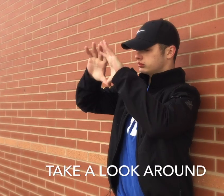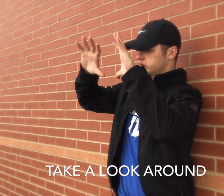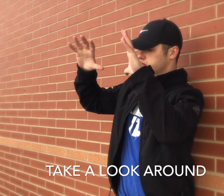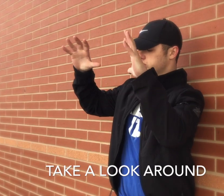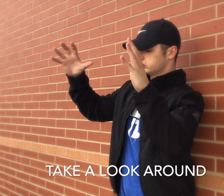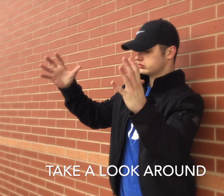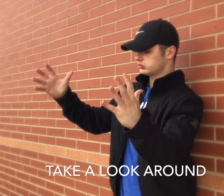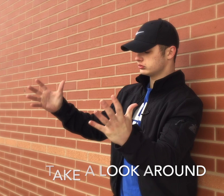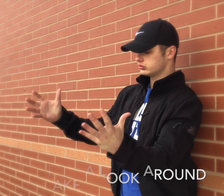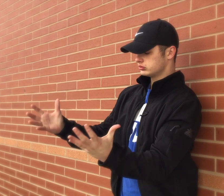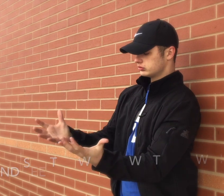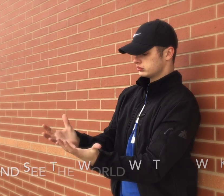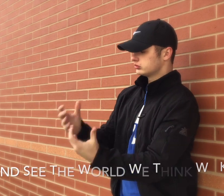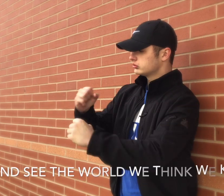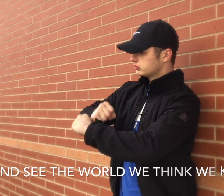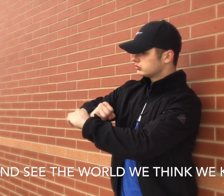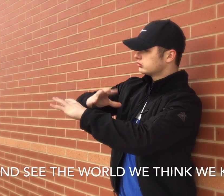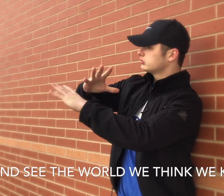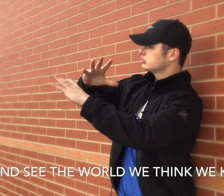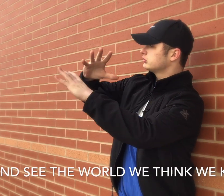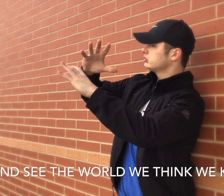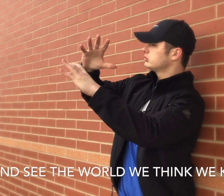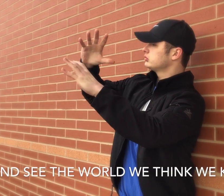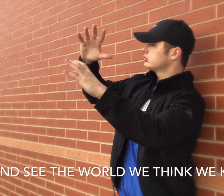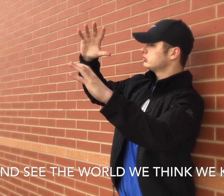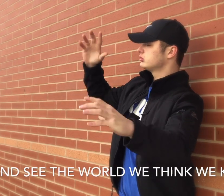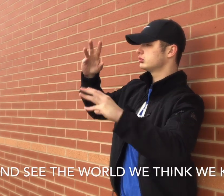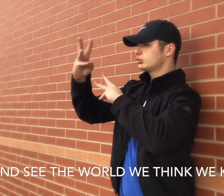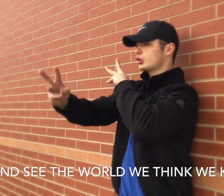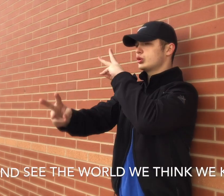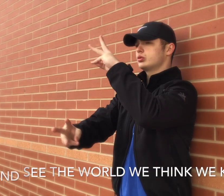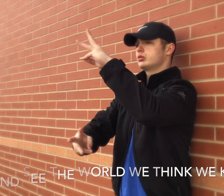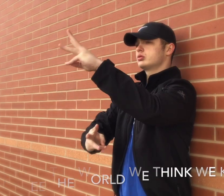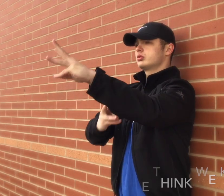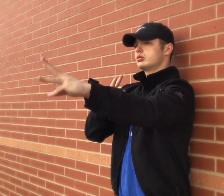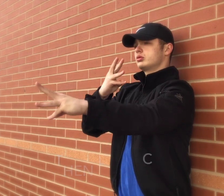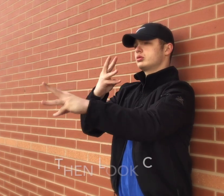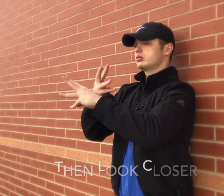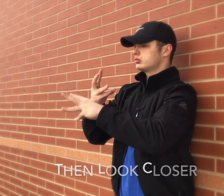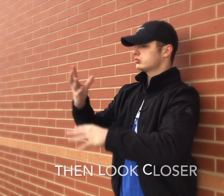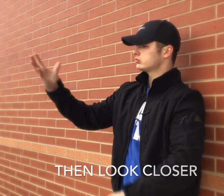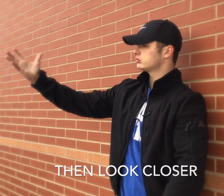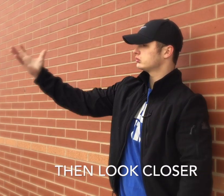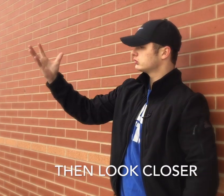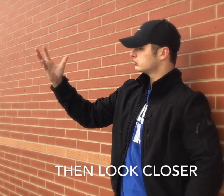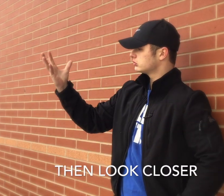Take a look around and see the world we think we know, and then